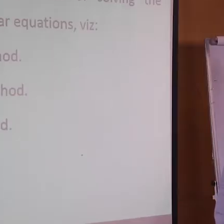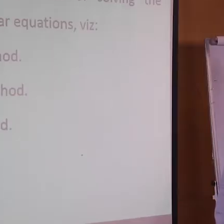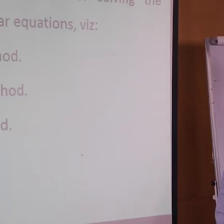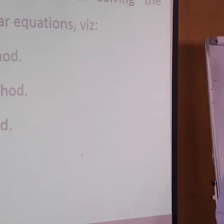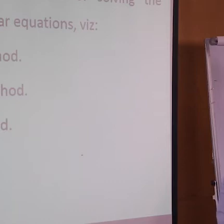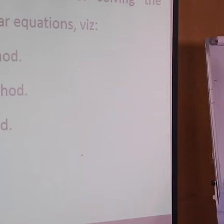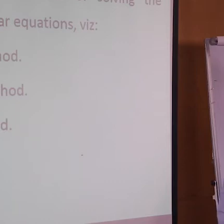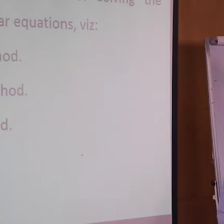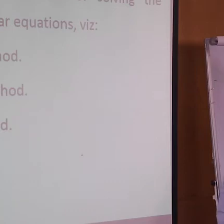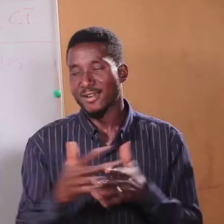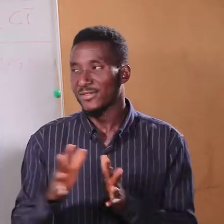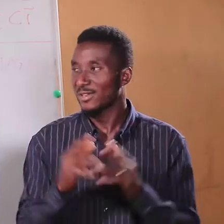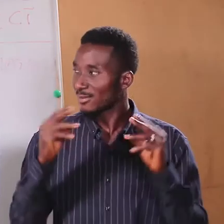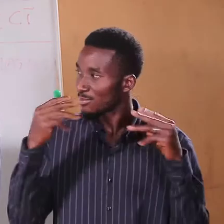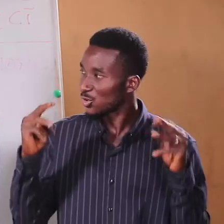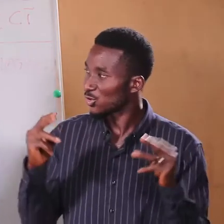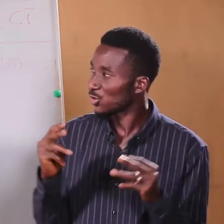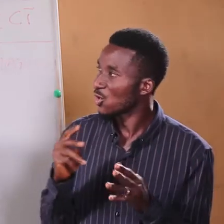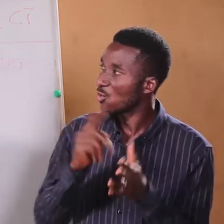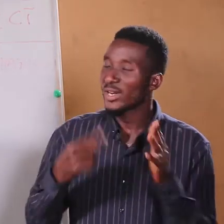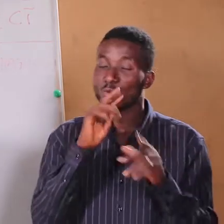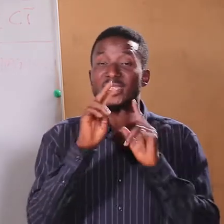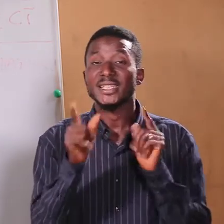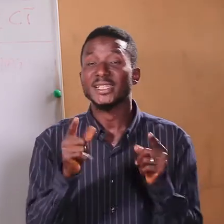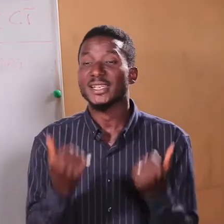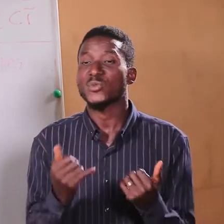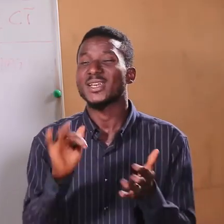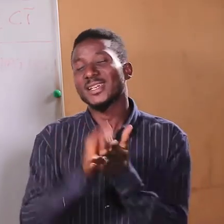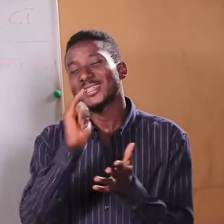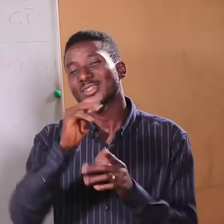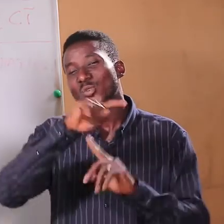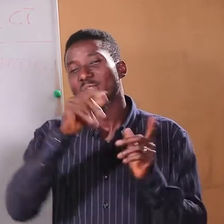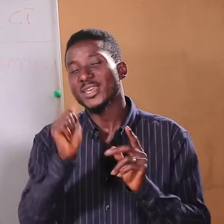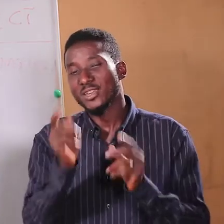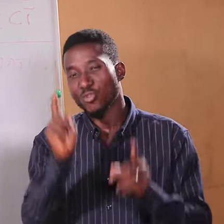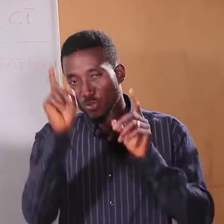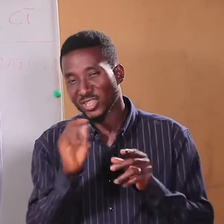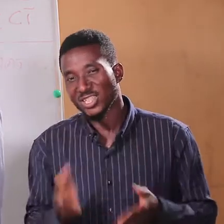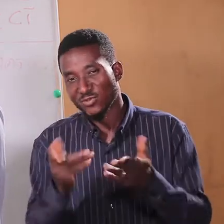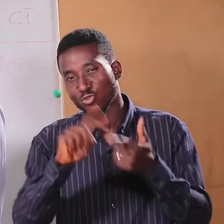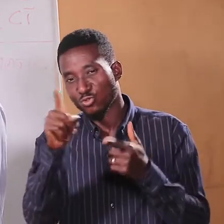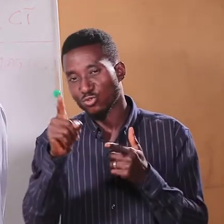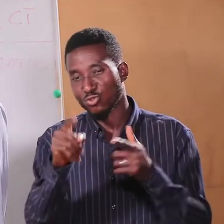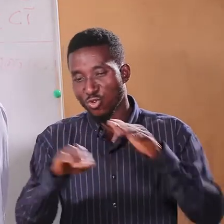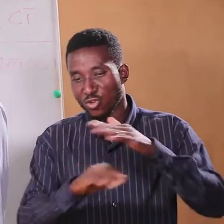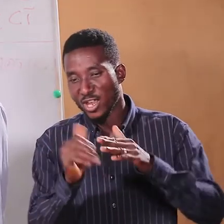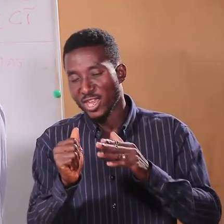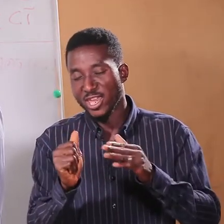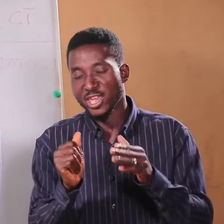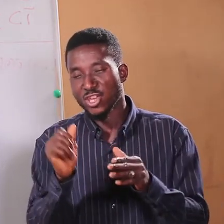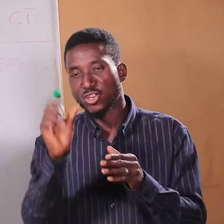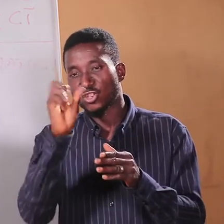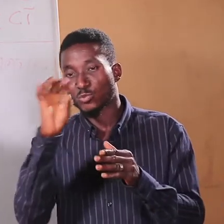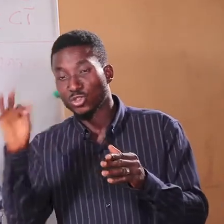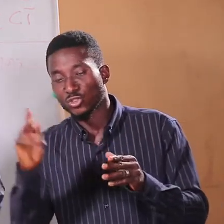method. Graphical method. What are we saying? That is when a question is given to you under the simultaneous